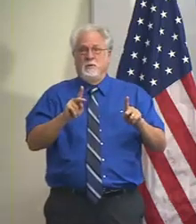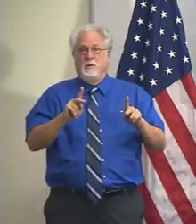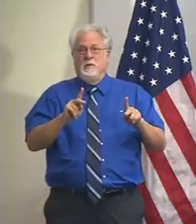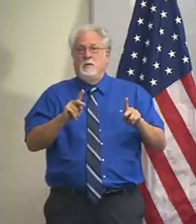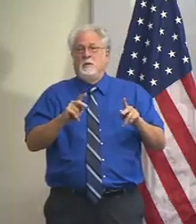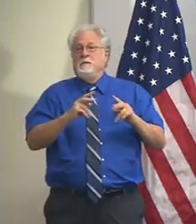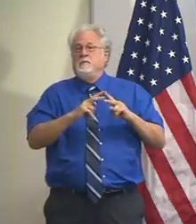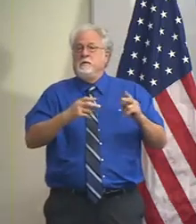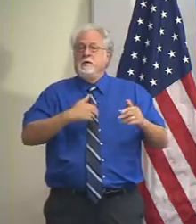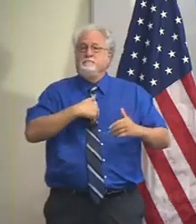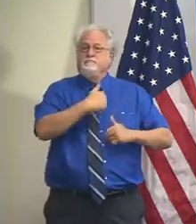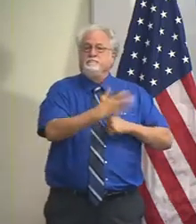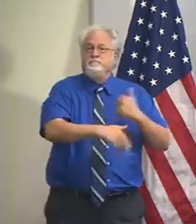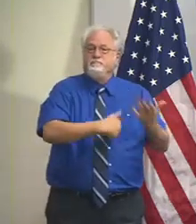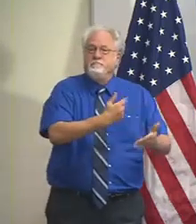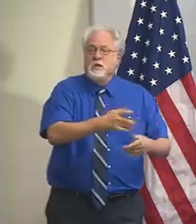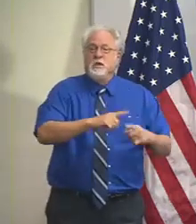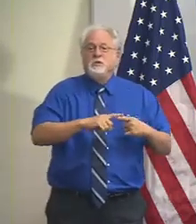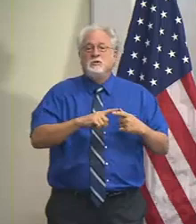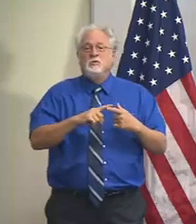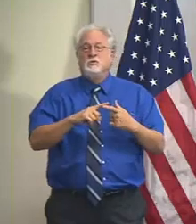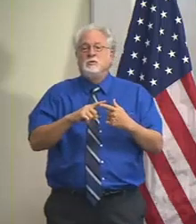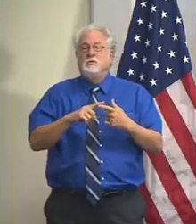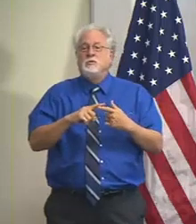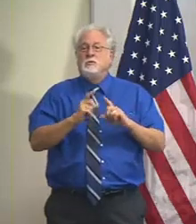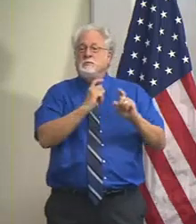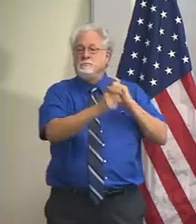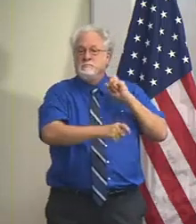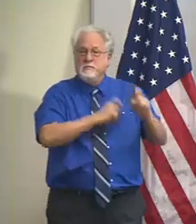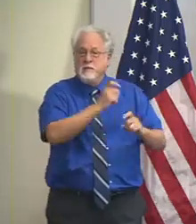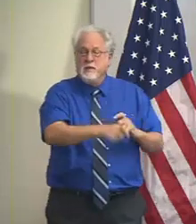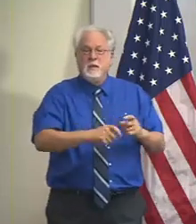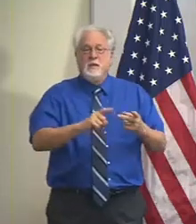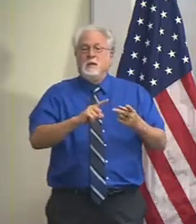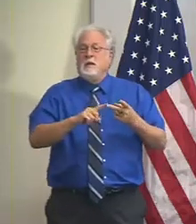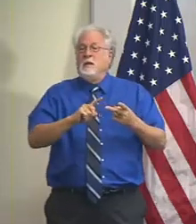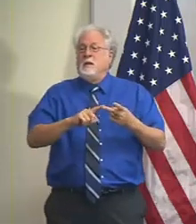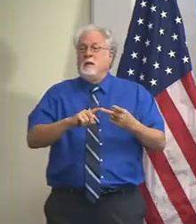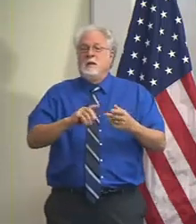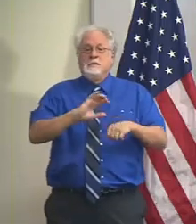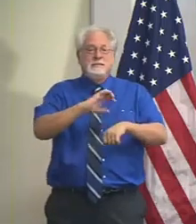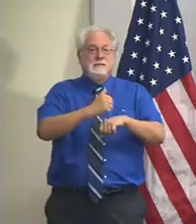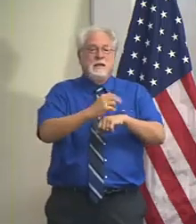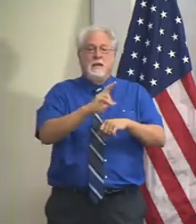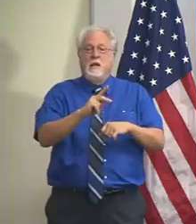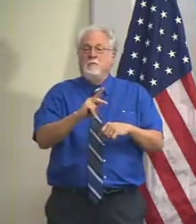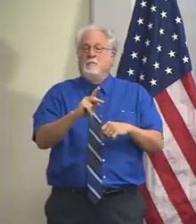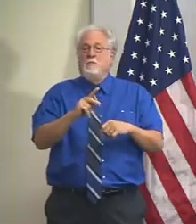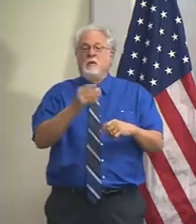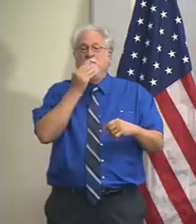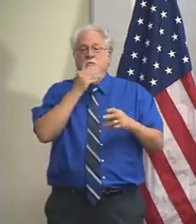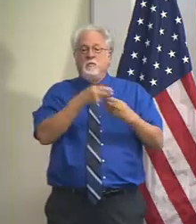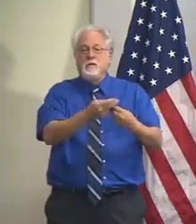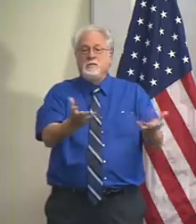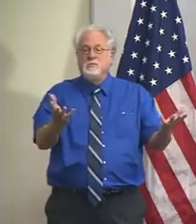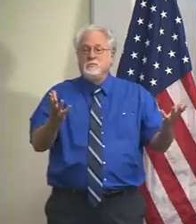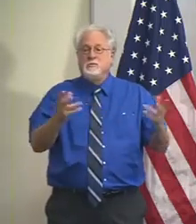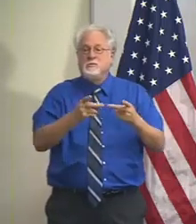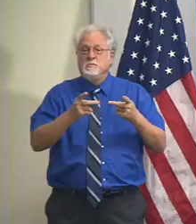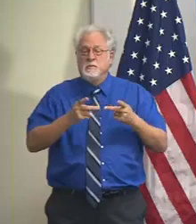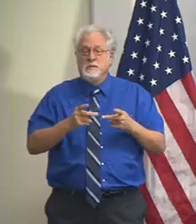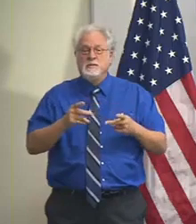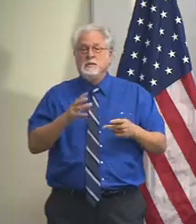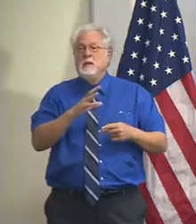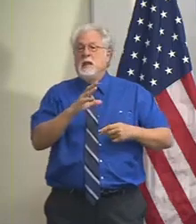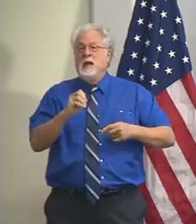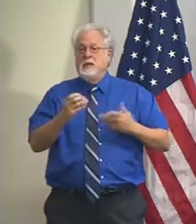being very generous in terms of donations, in terms of setting up food distribution sites